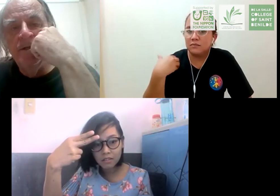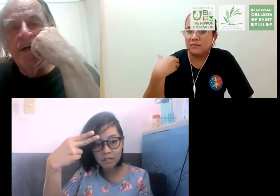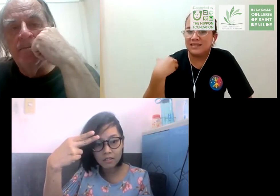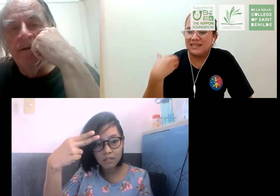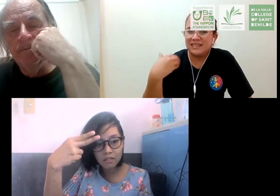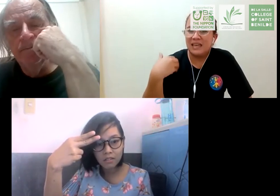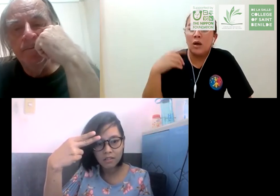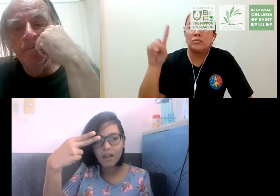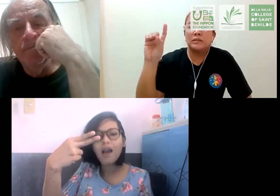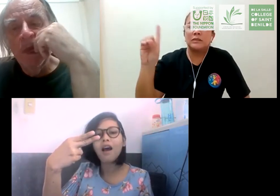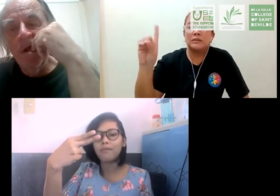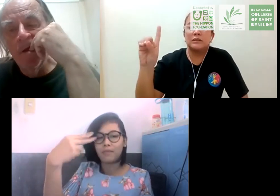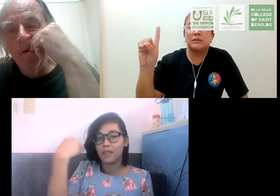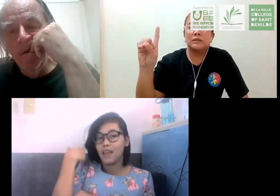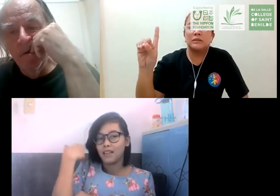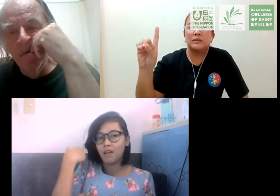Mostly the dominant.